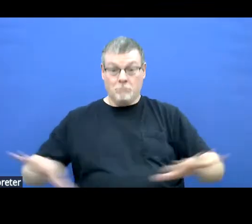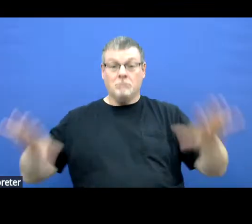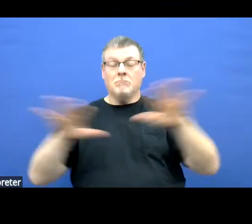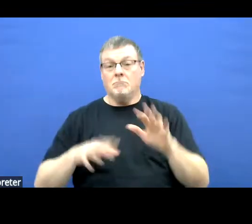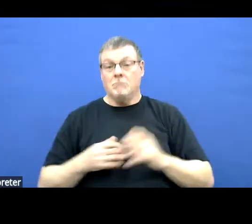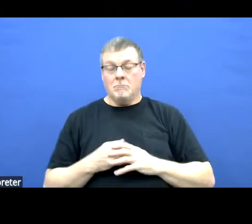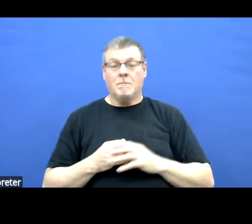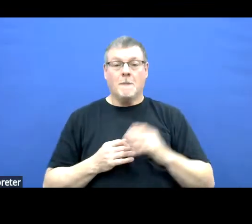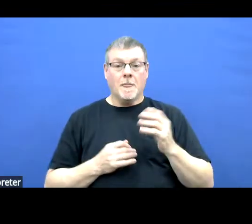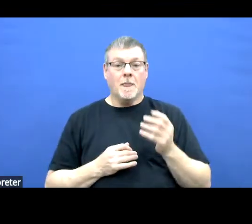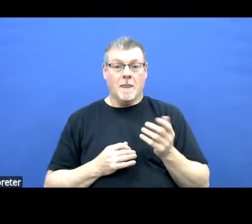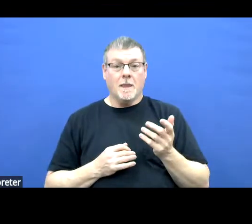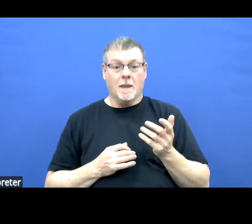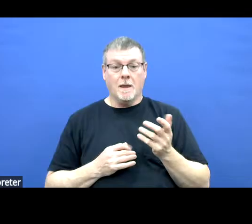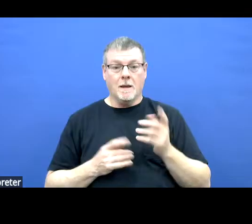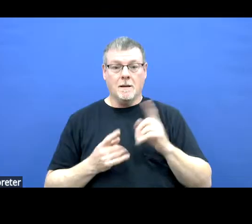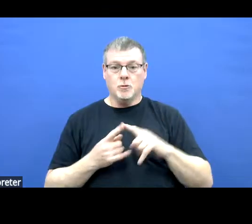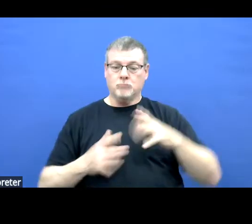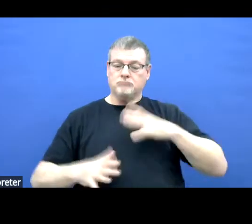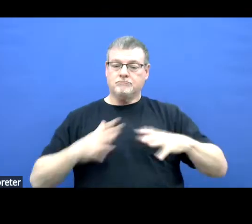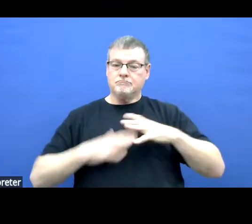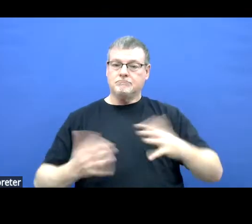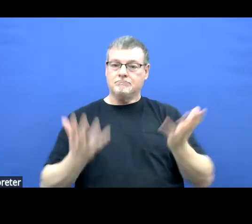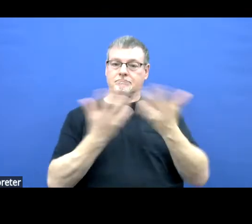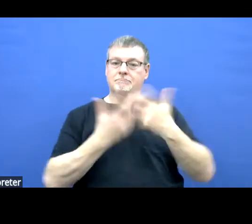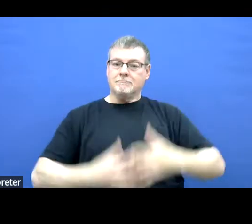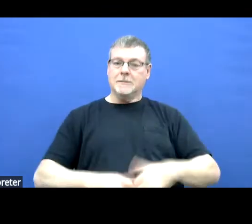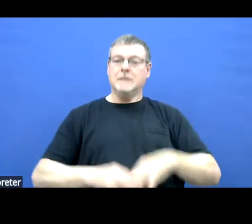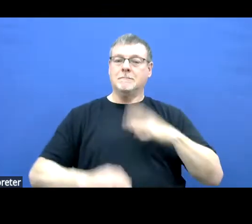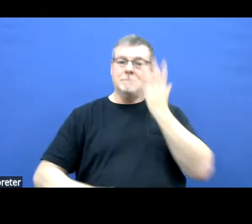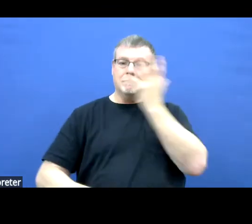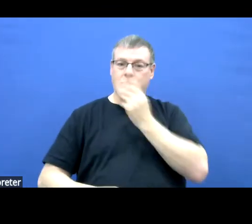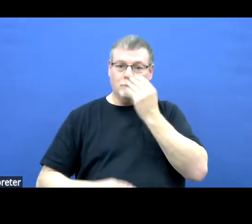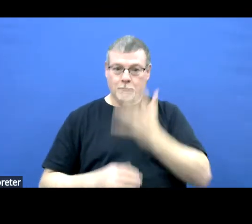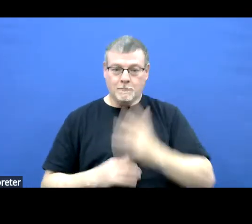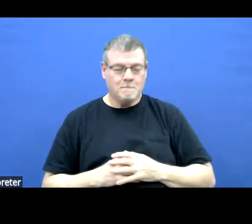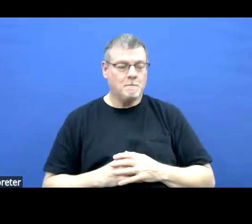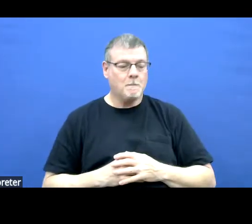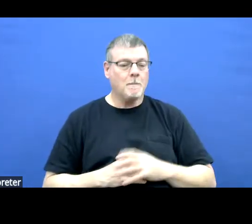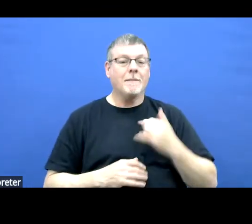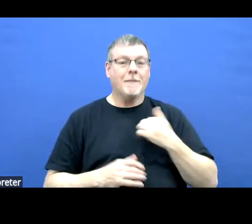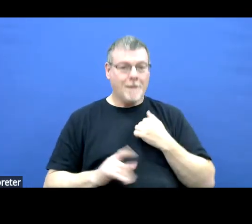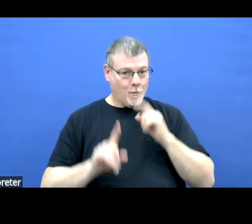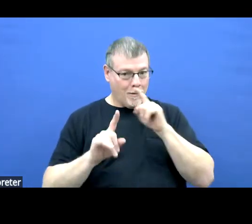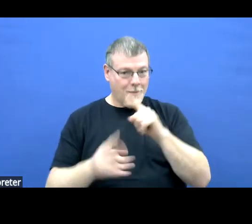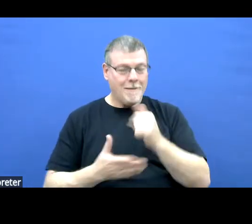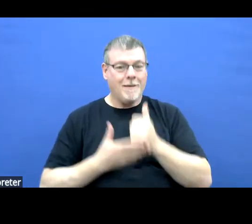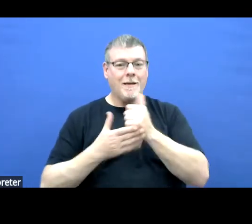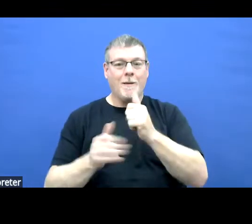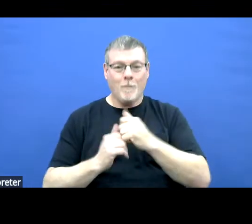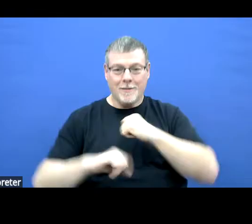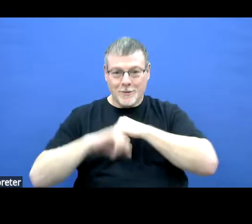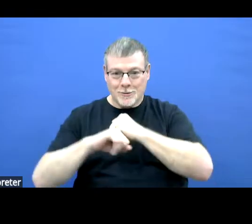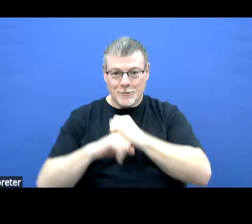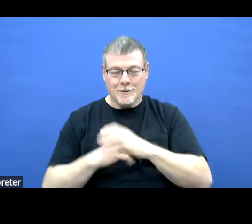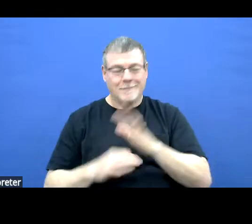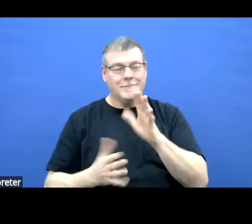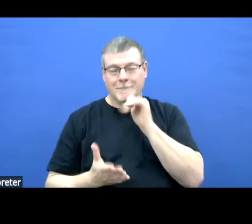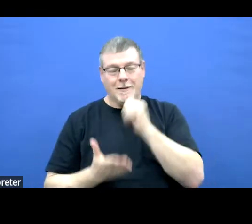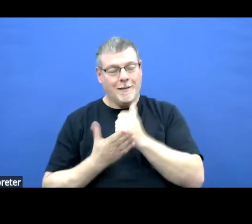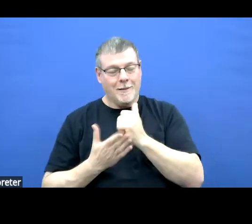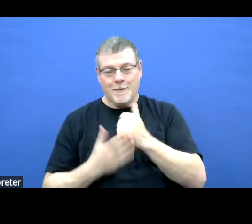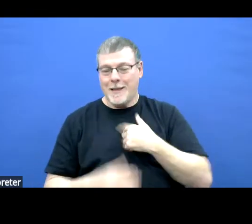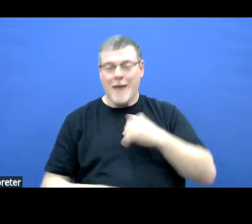to get fitted for their dress. I was there helping out with security. I certainly did not help. I was